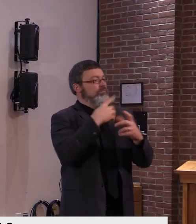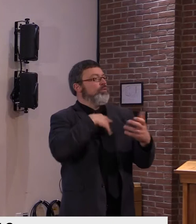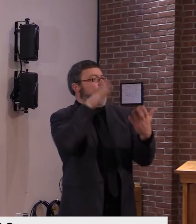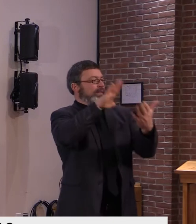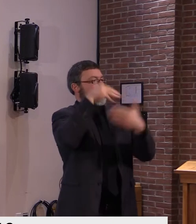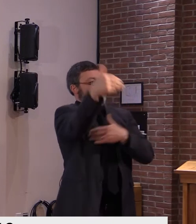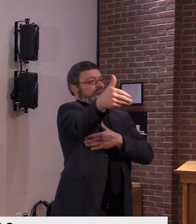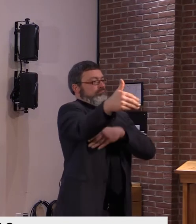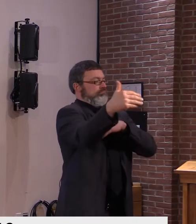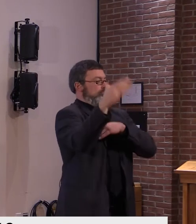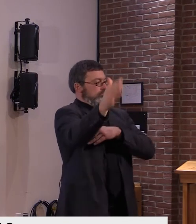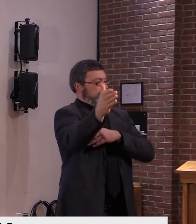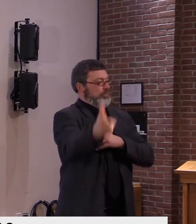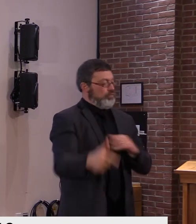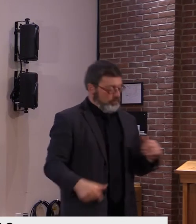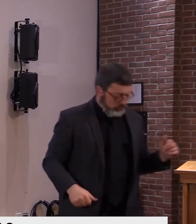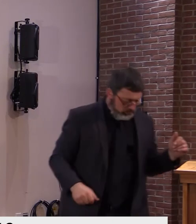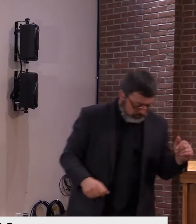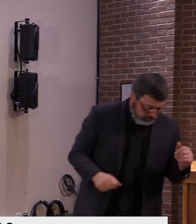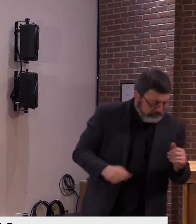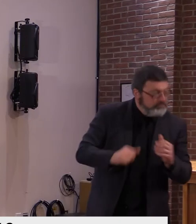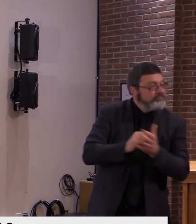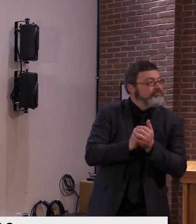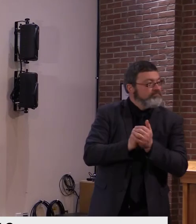Thank you. James, VT Digger.